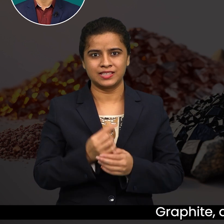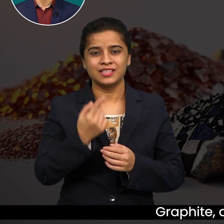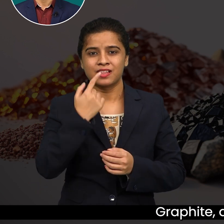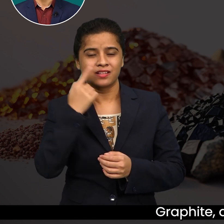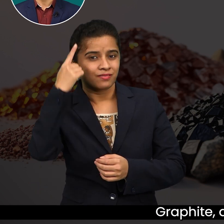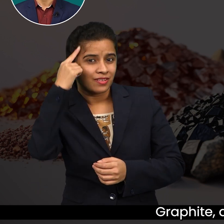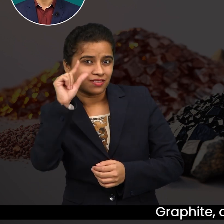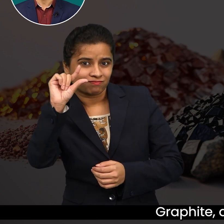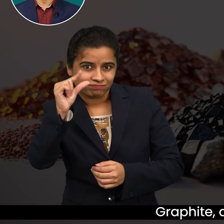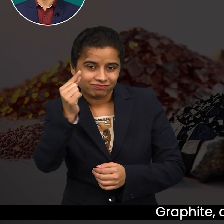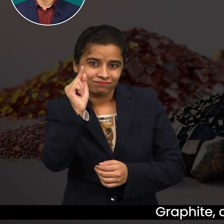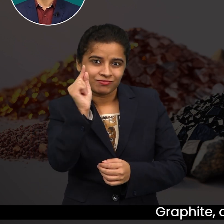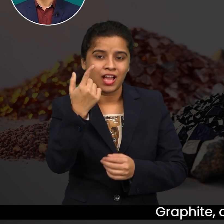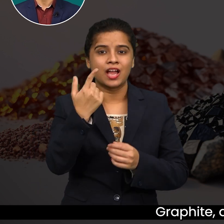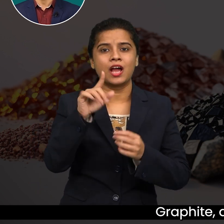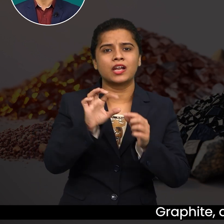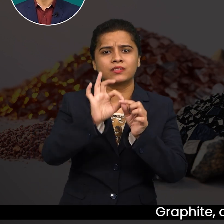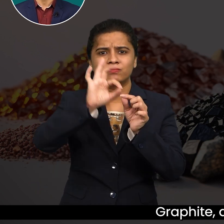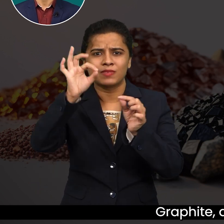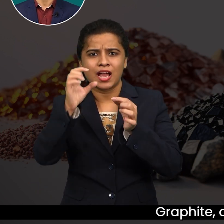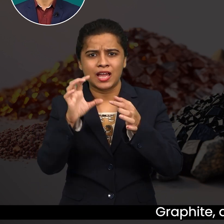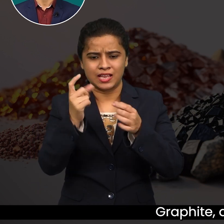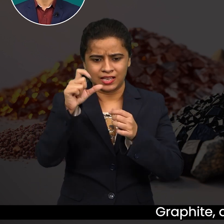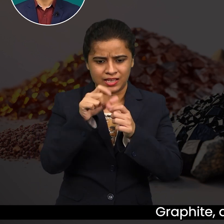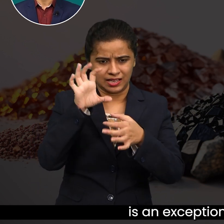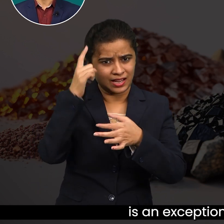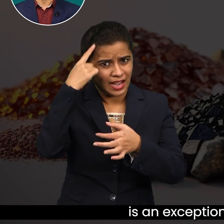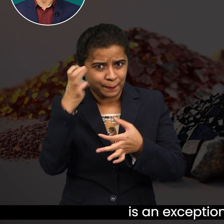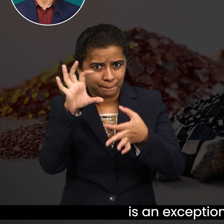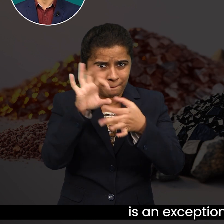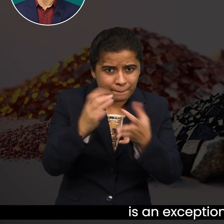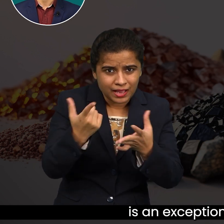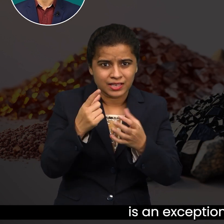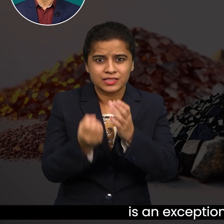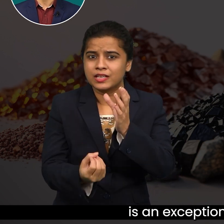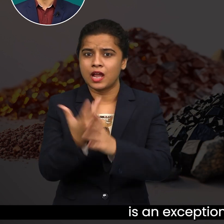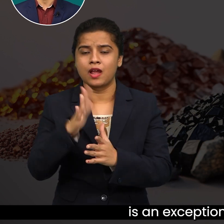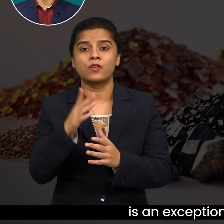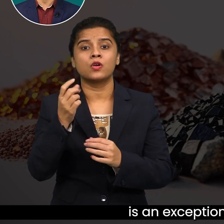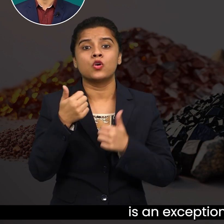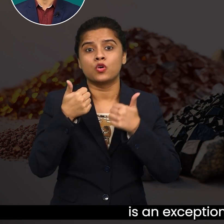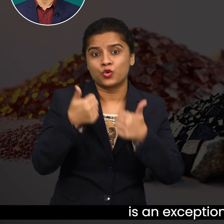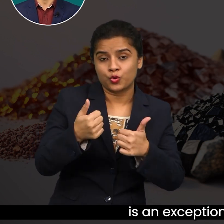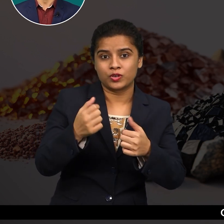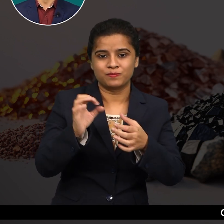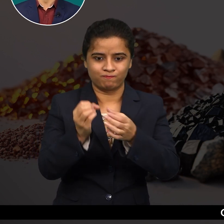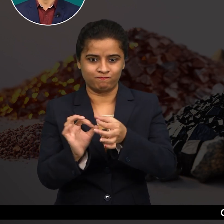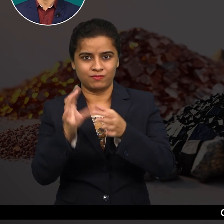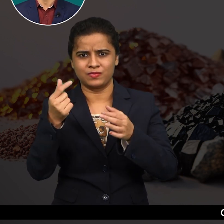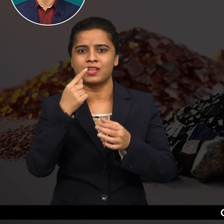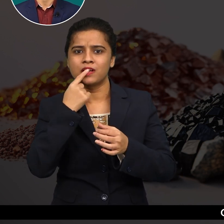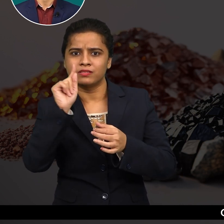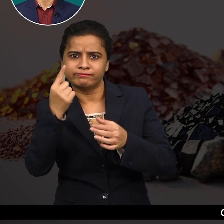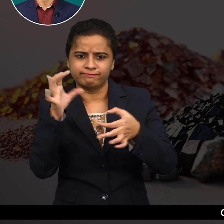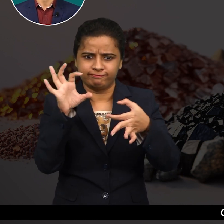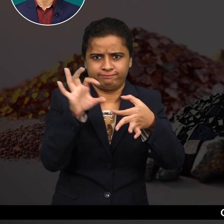Graphite, an allotrope of carbon, is an exception as it is a good conductor of